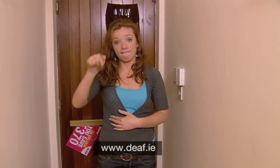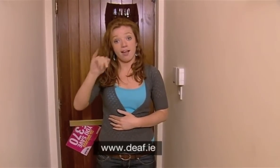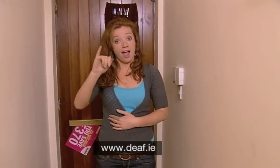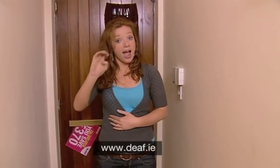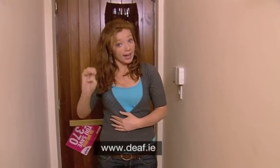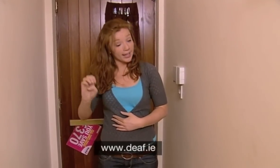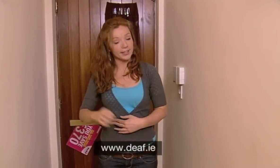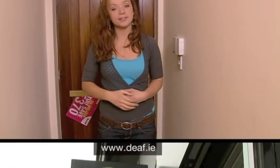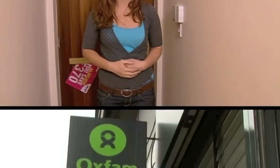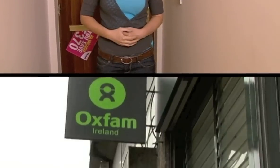www.def.ie.